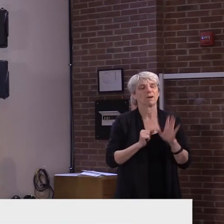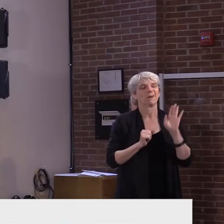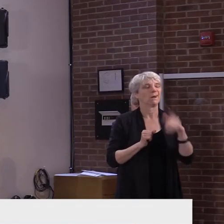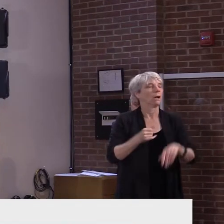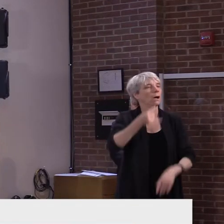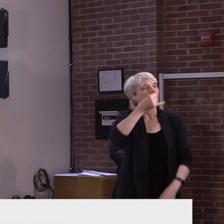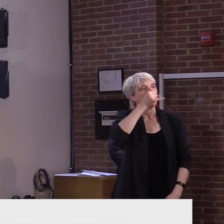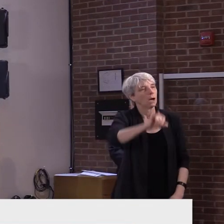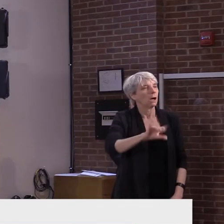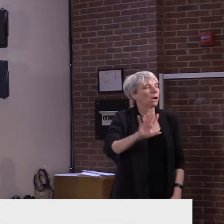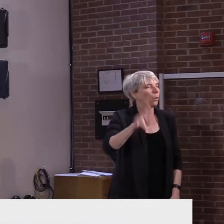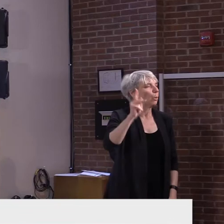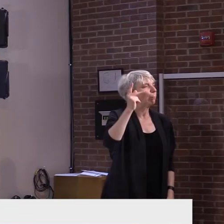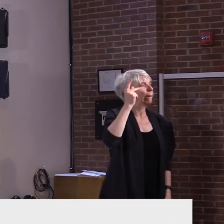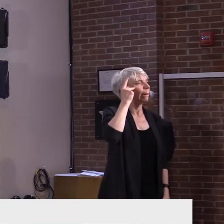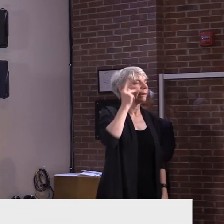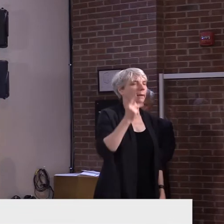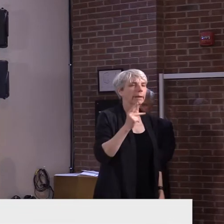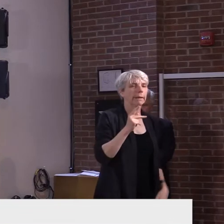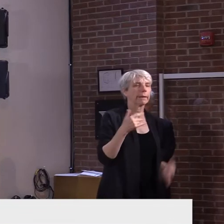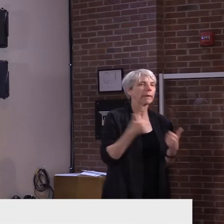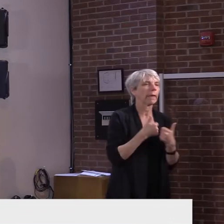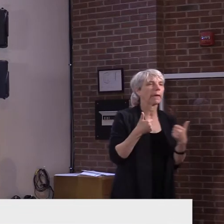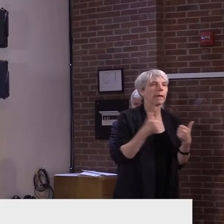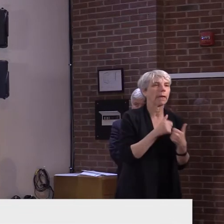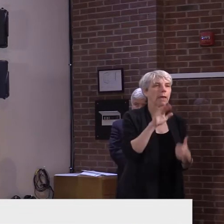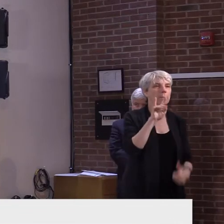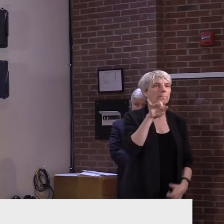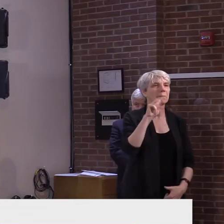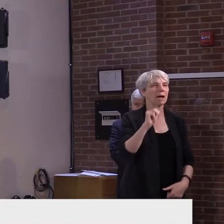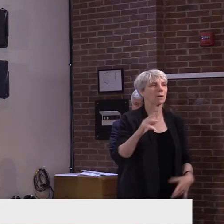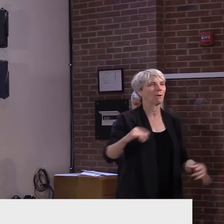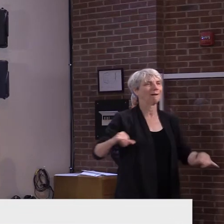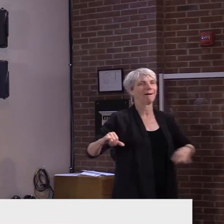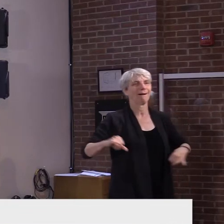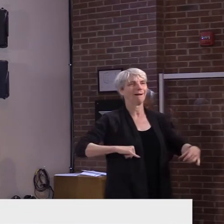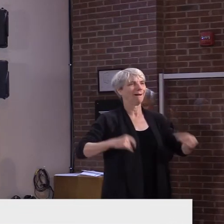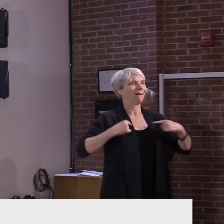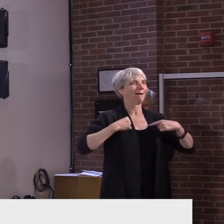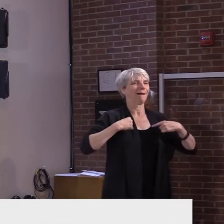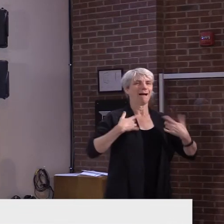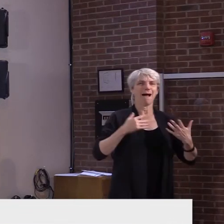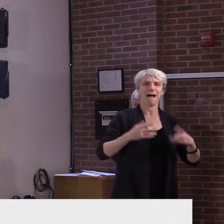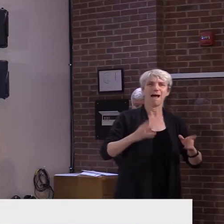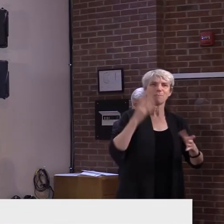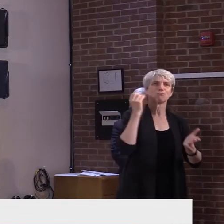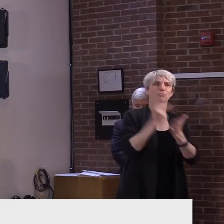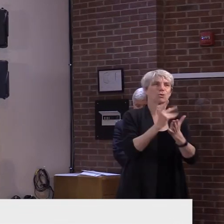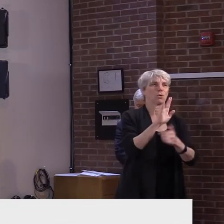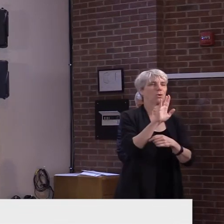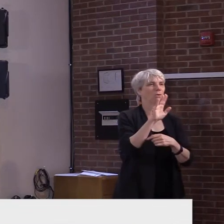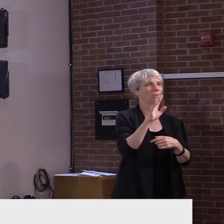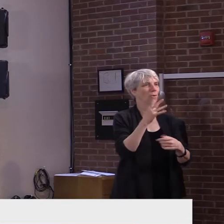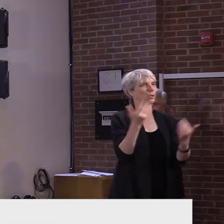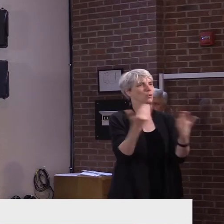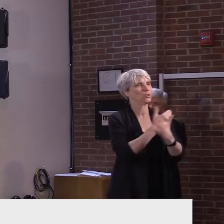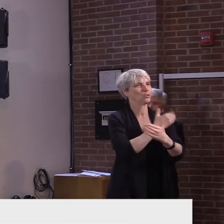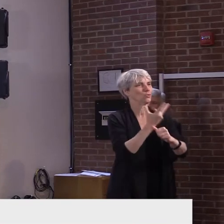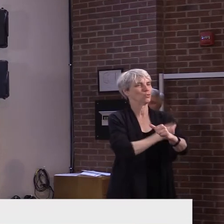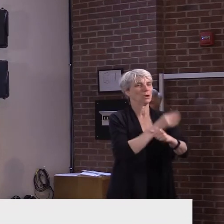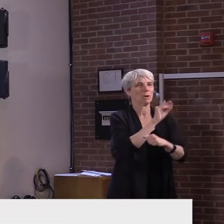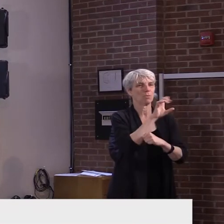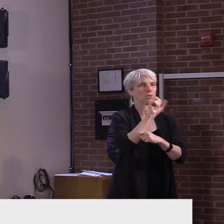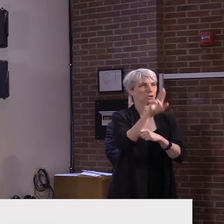a political issue for the Biden administration? Is it merely a financial win for the companies? Is it ethical to